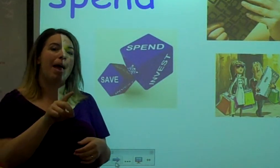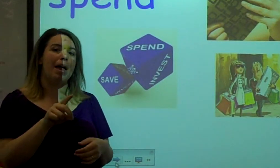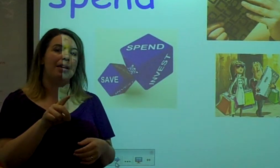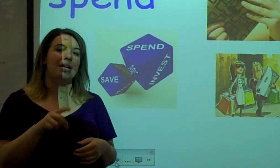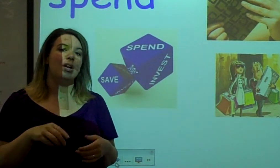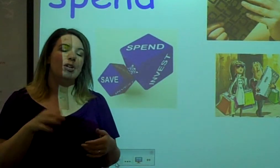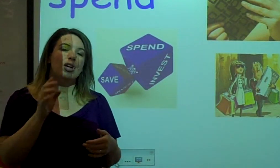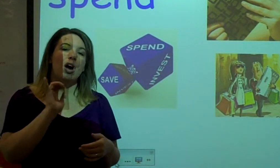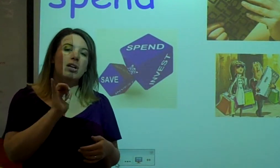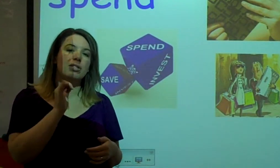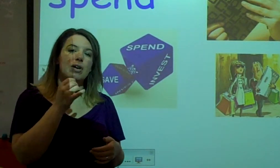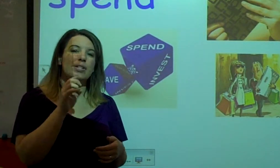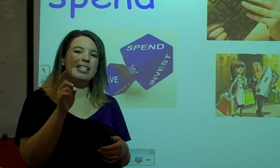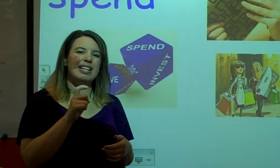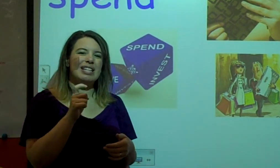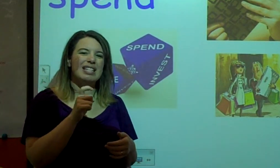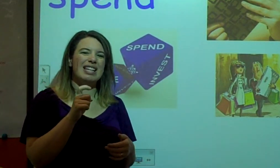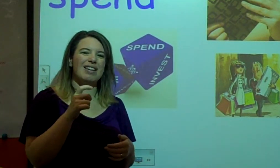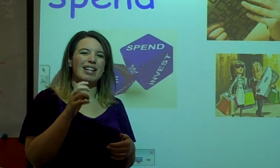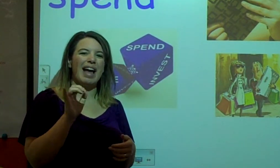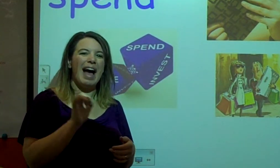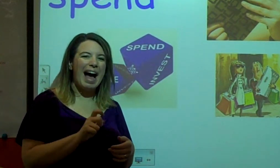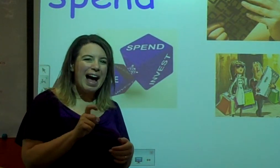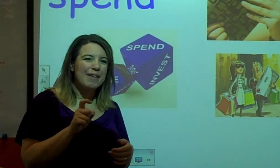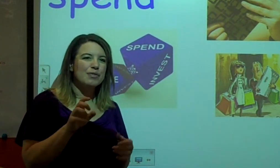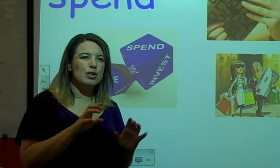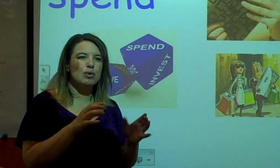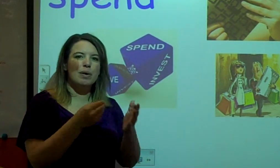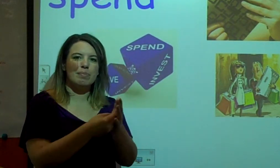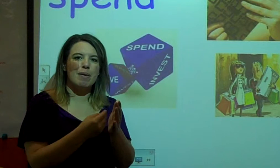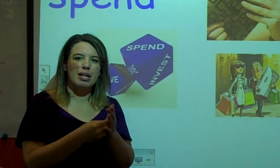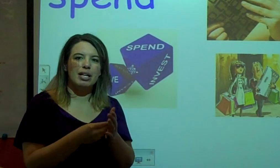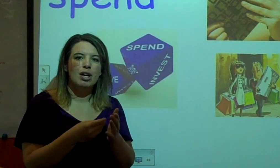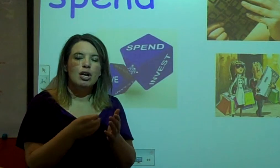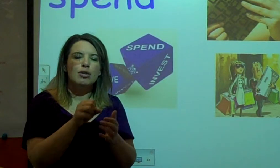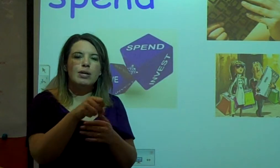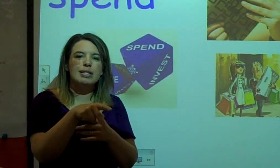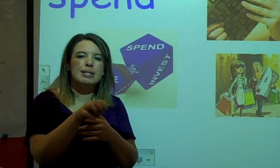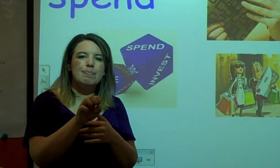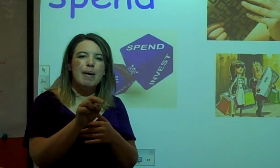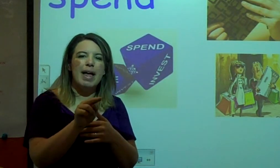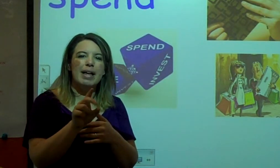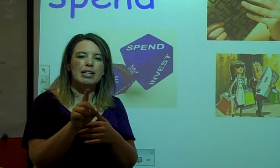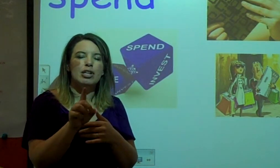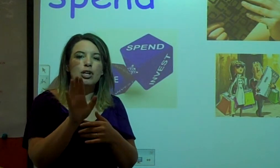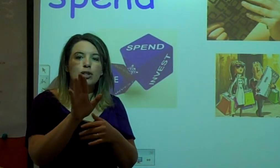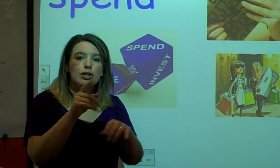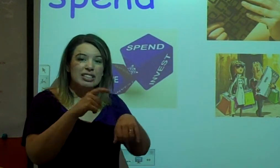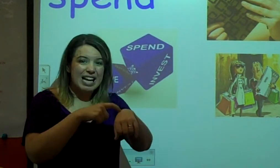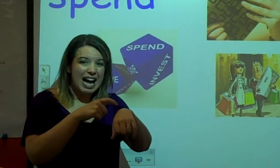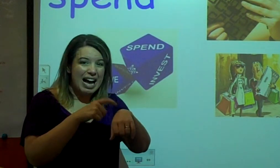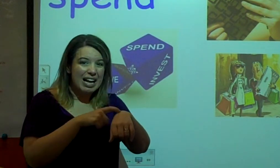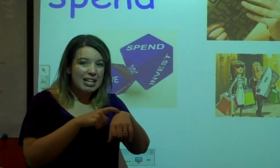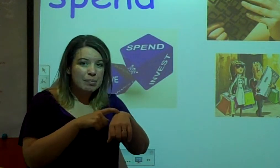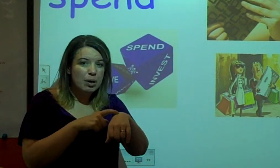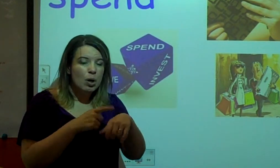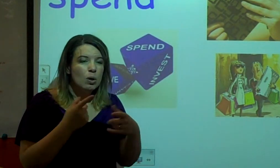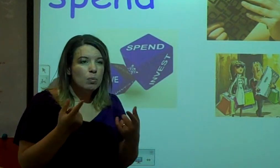spend. You could also, doesn't necessarily have to do with money. You can spend your time. What